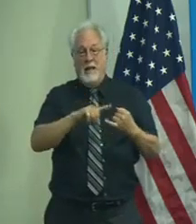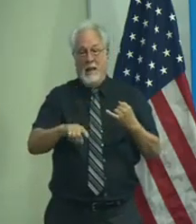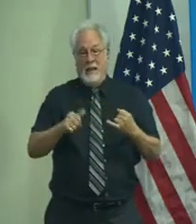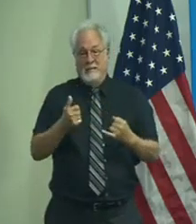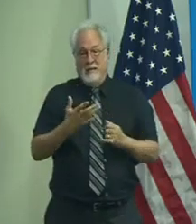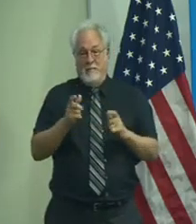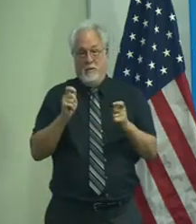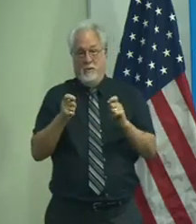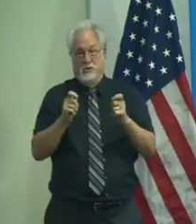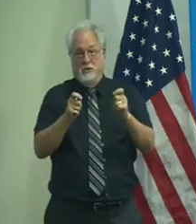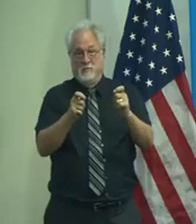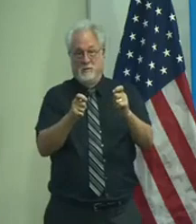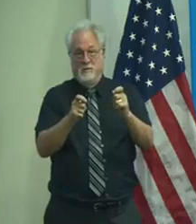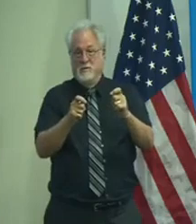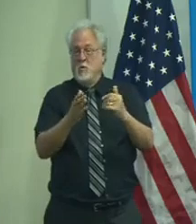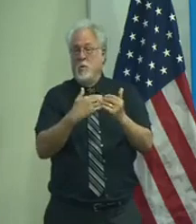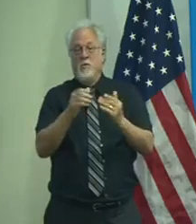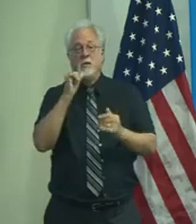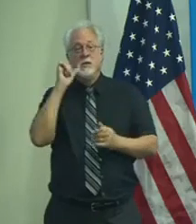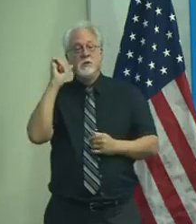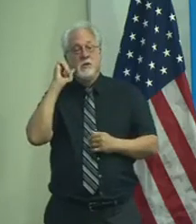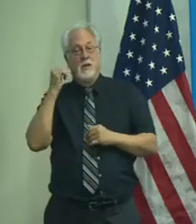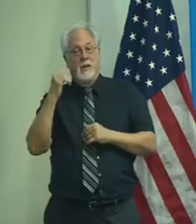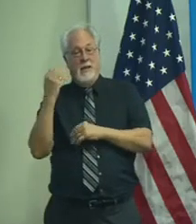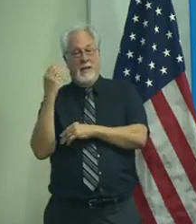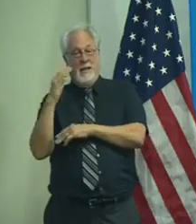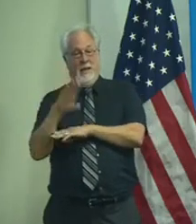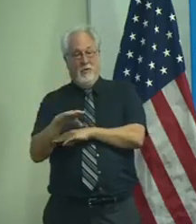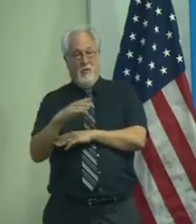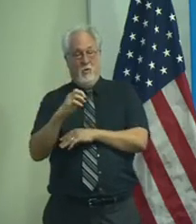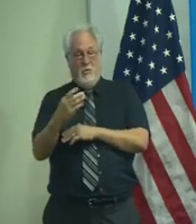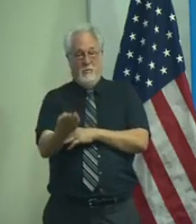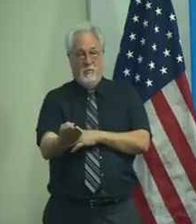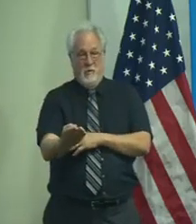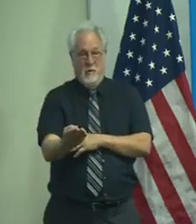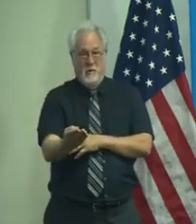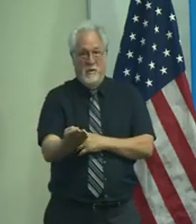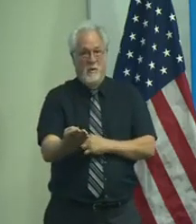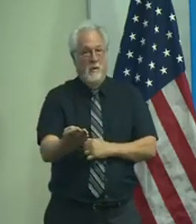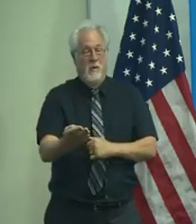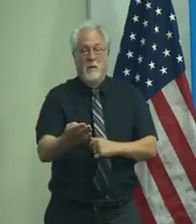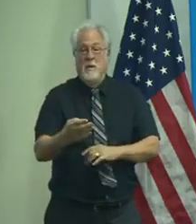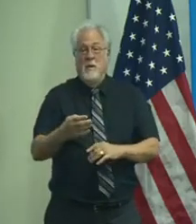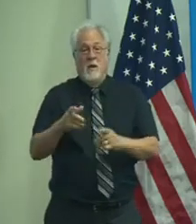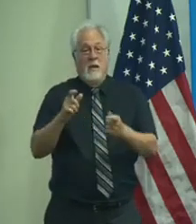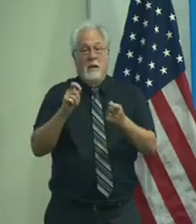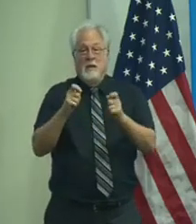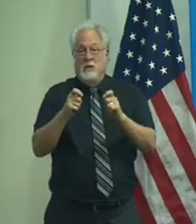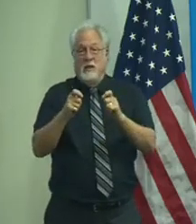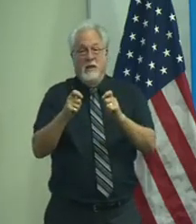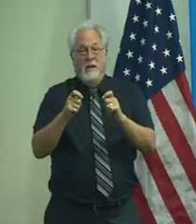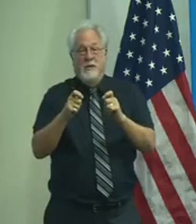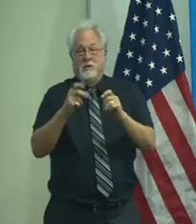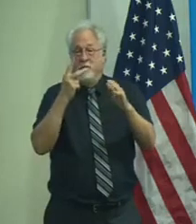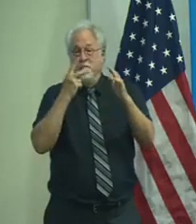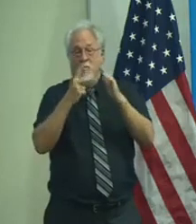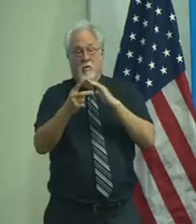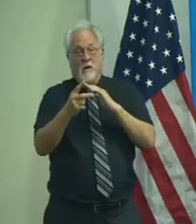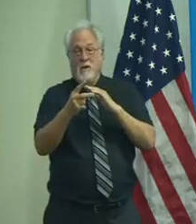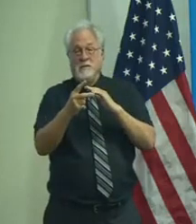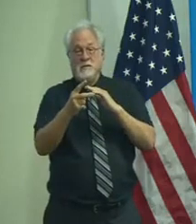of adjustments that they made, whether it was yesterday afternoon or very early this morning, only changed the